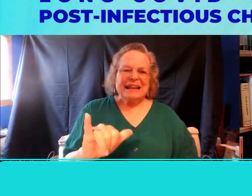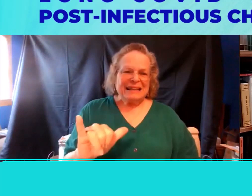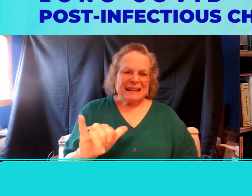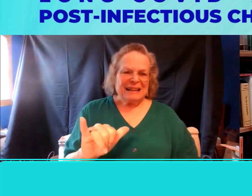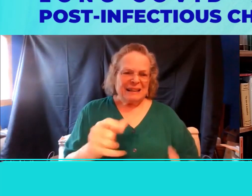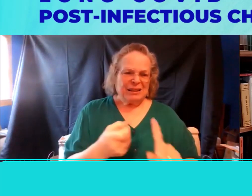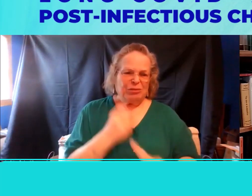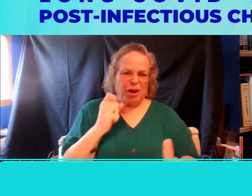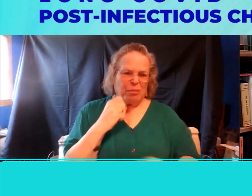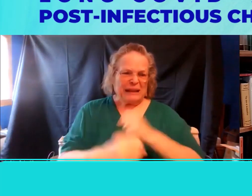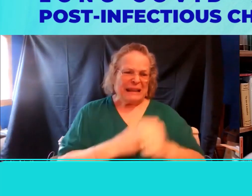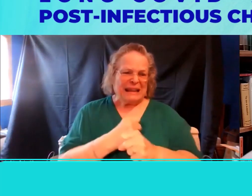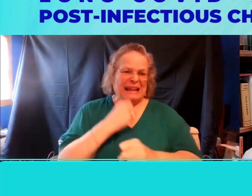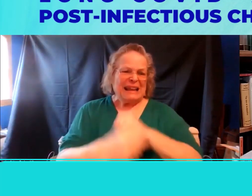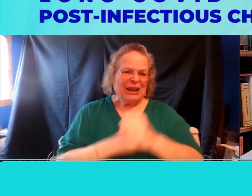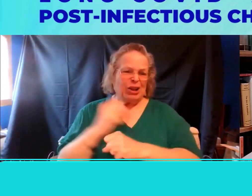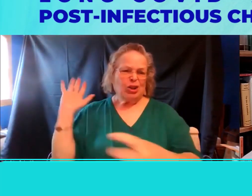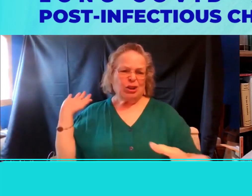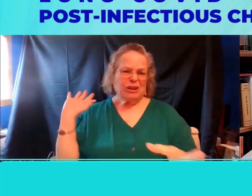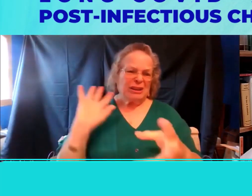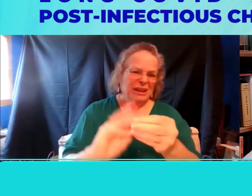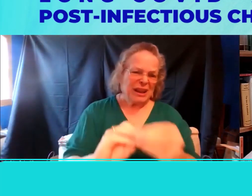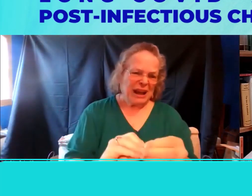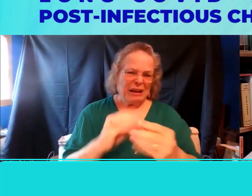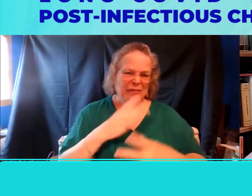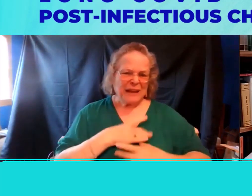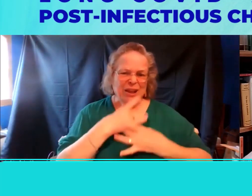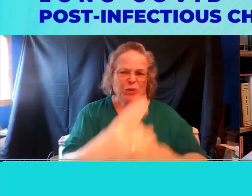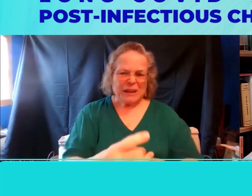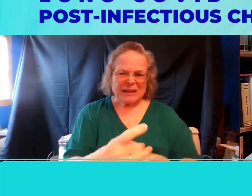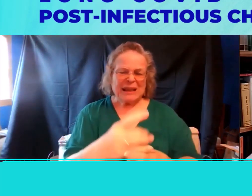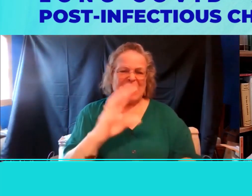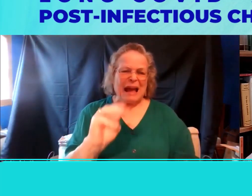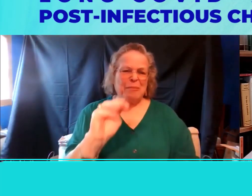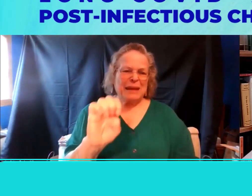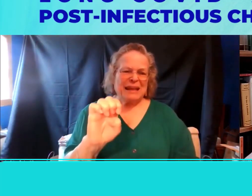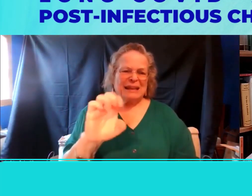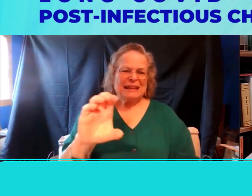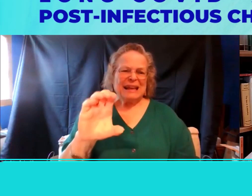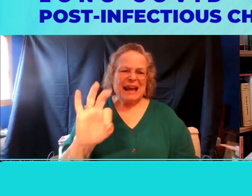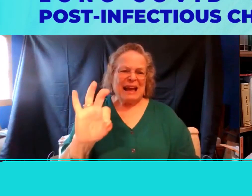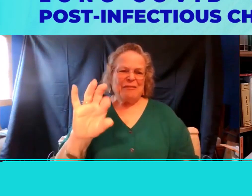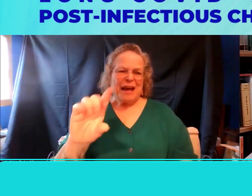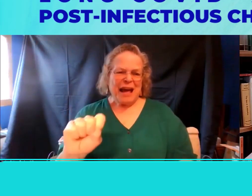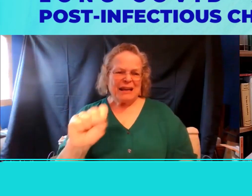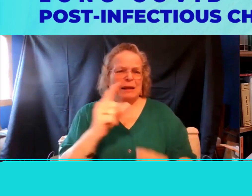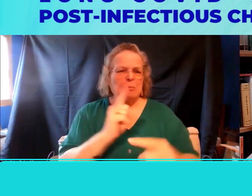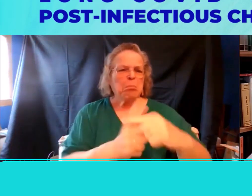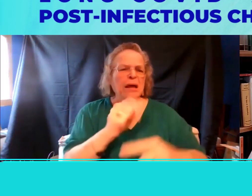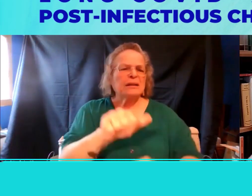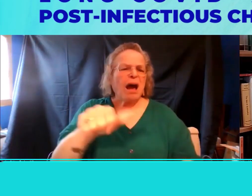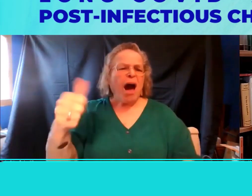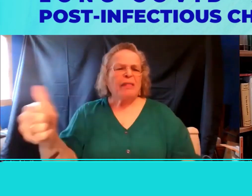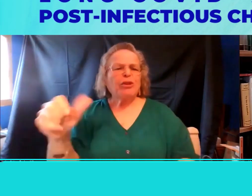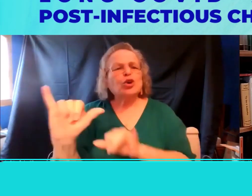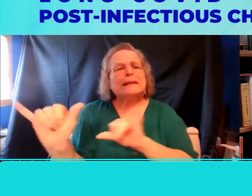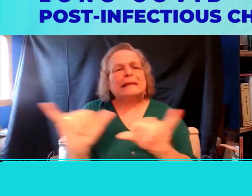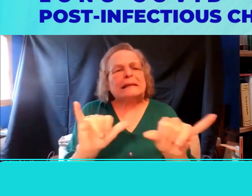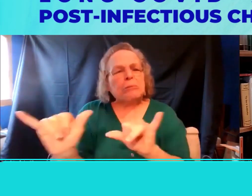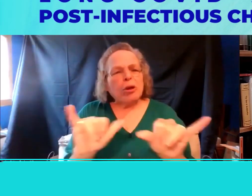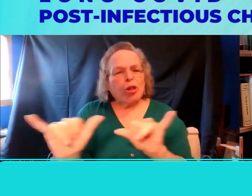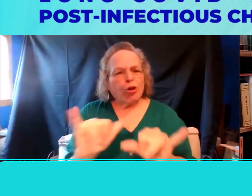everyday foods and chemicals, including everyday cleaning products. I lost 50 pounds in 4 months and became